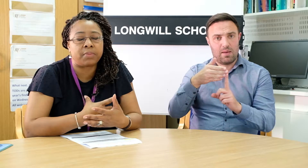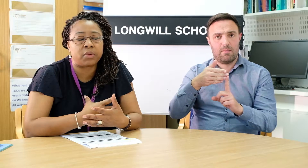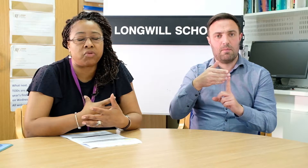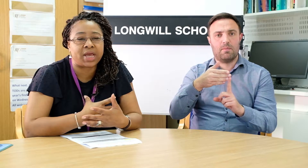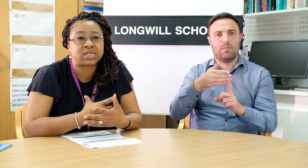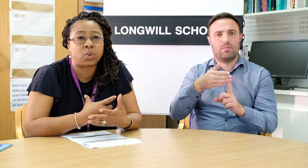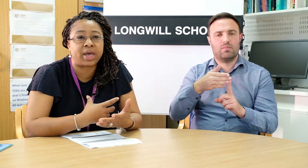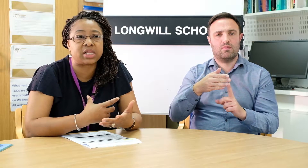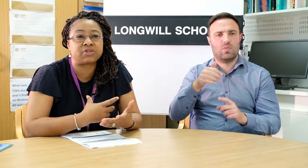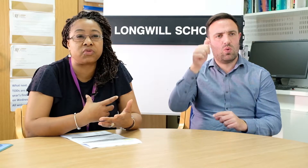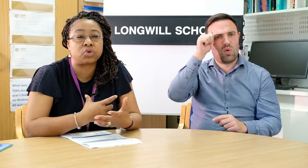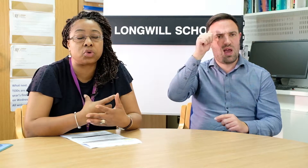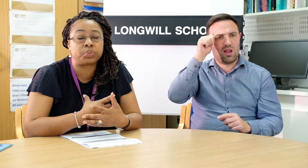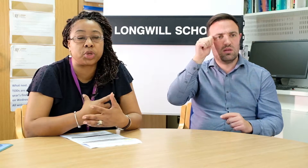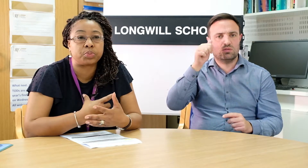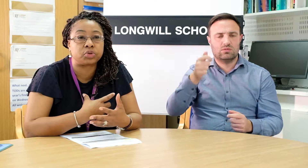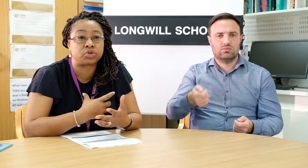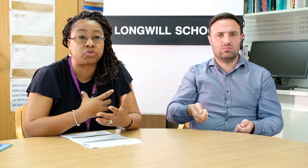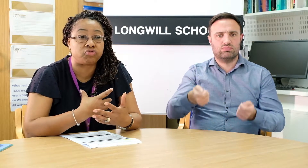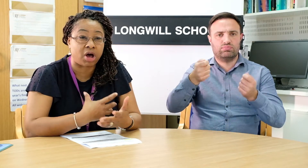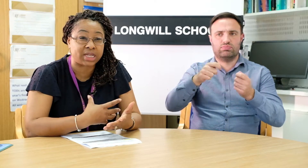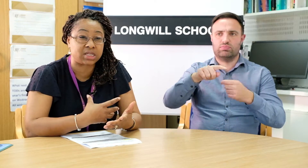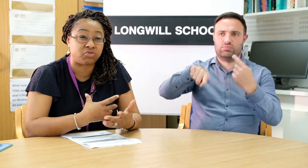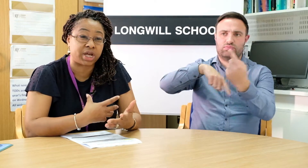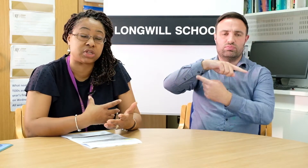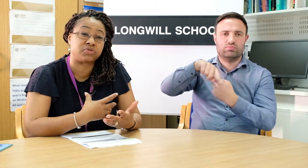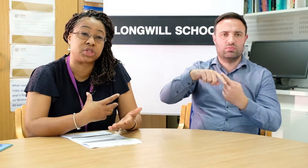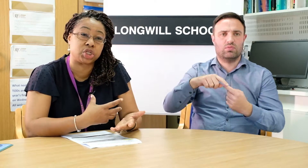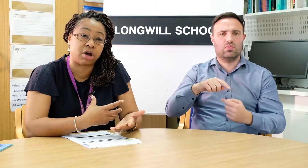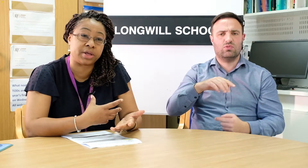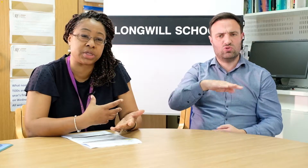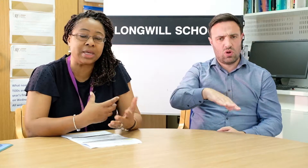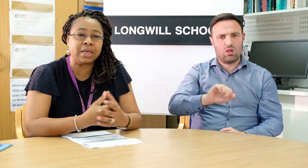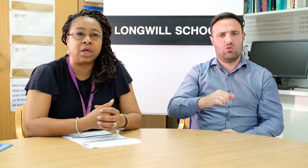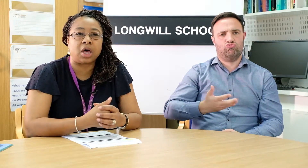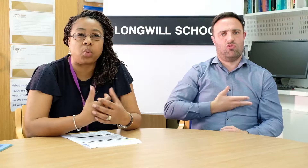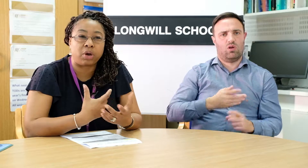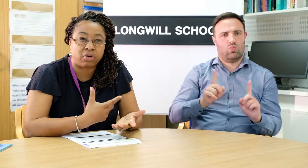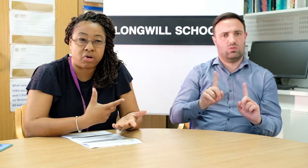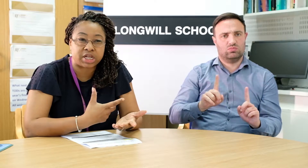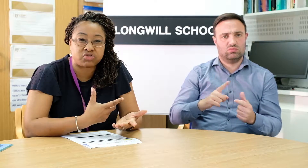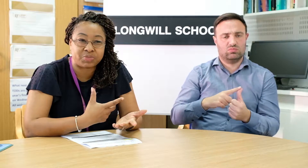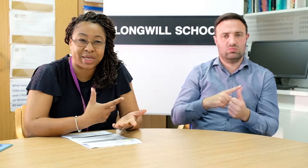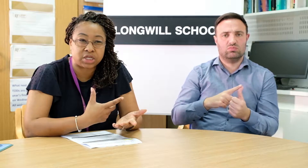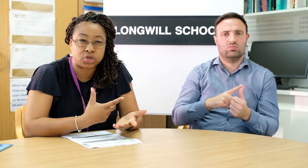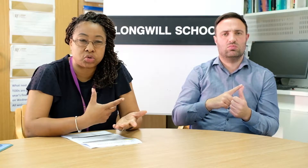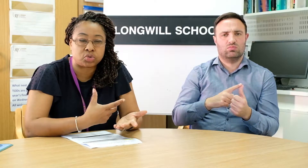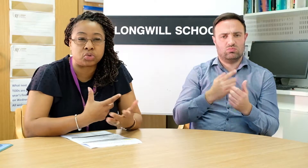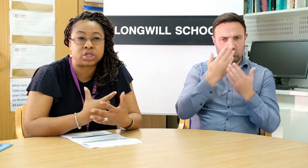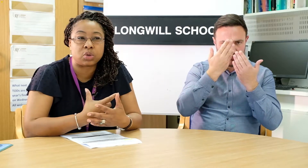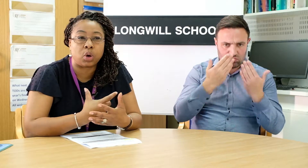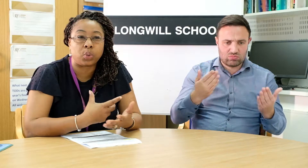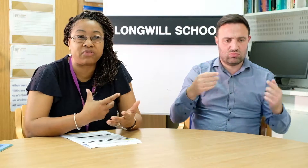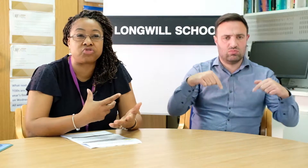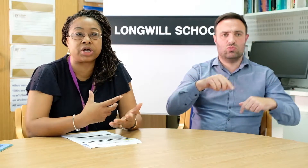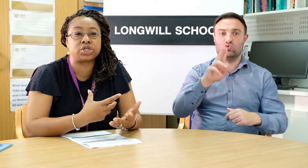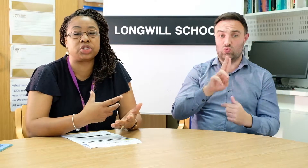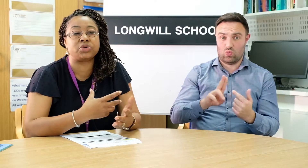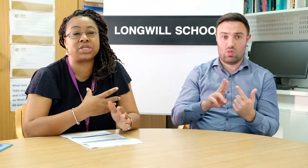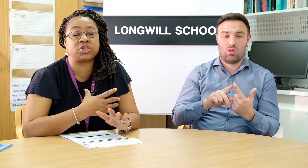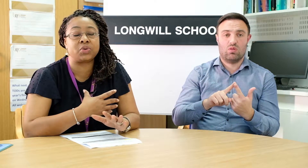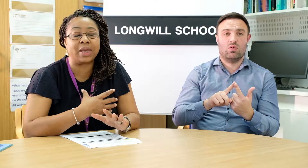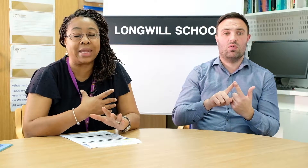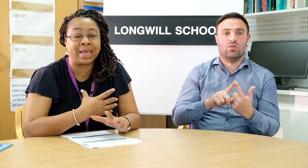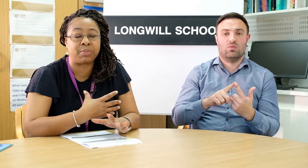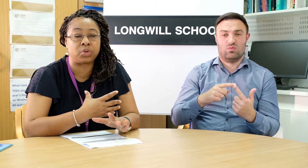to raise awareness for pupils' rights, the rights of the child, and we're a rights respecting school. And so what we've tried